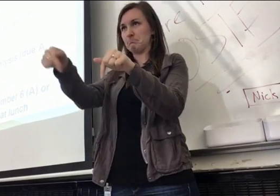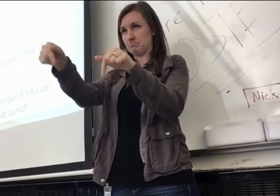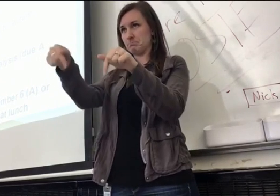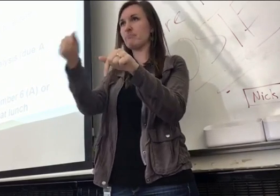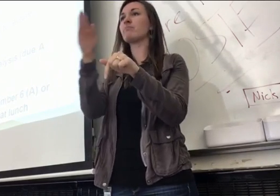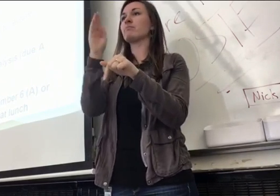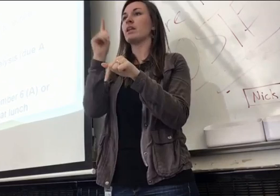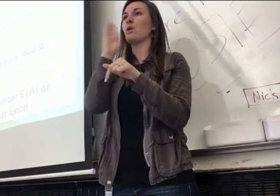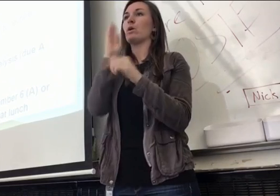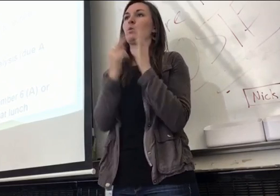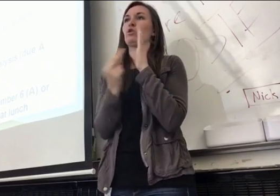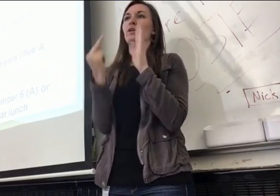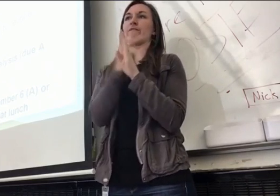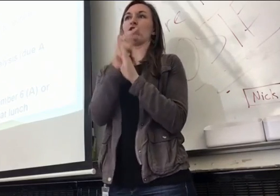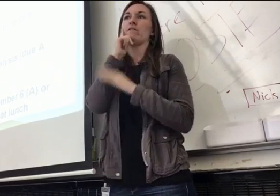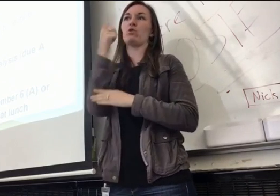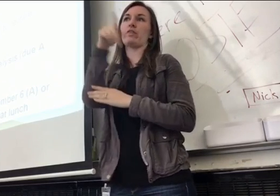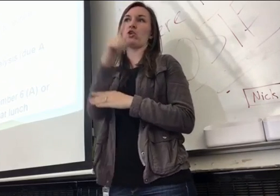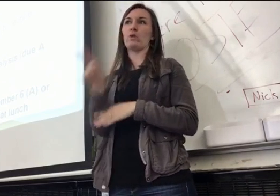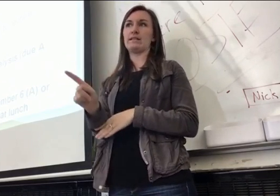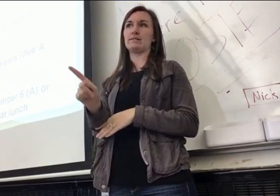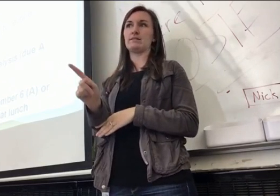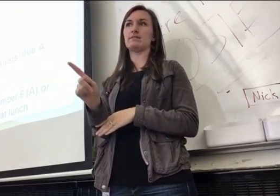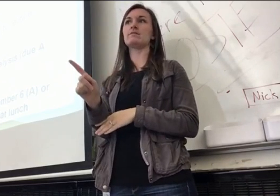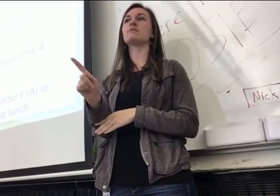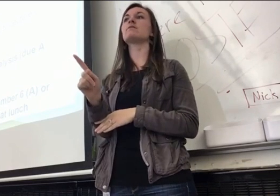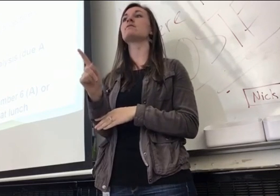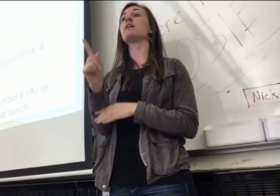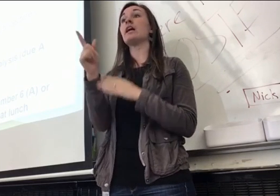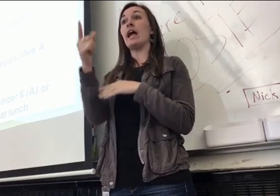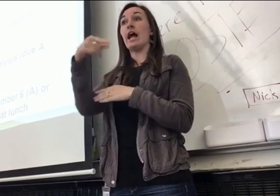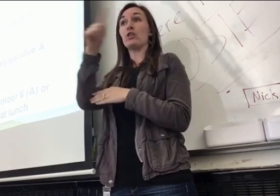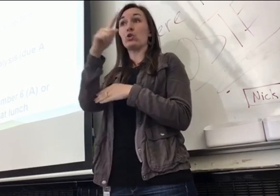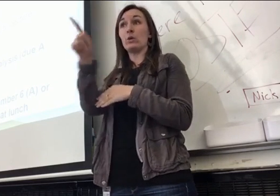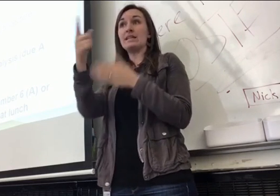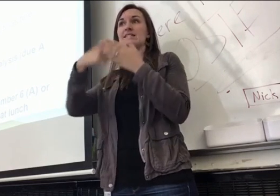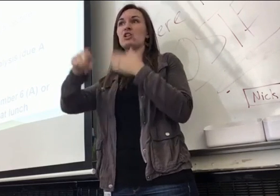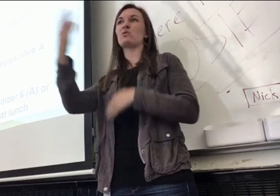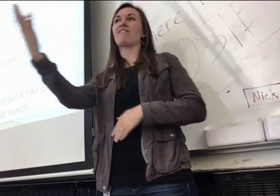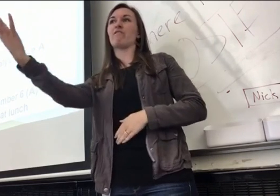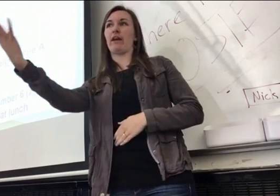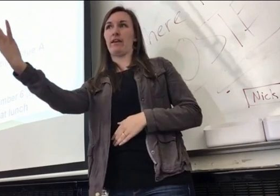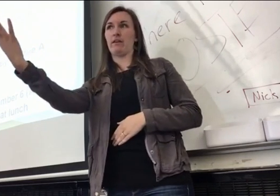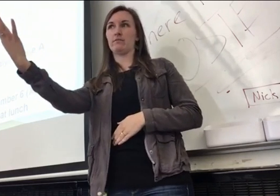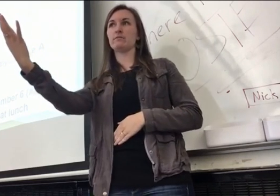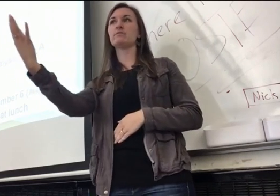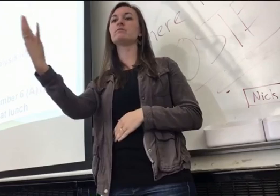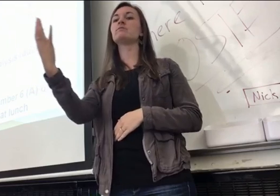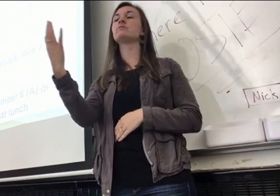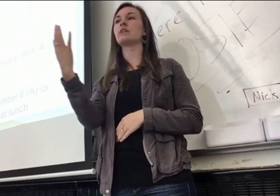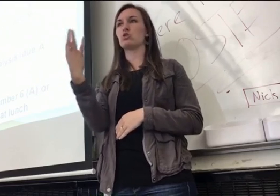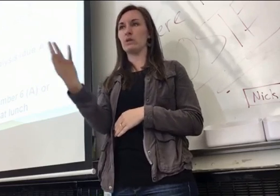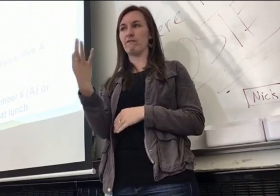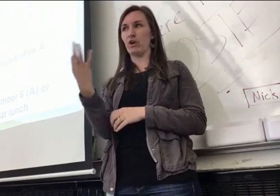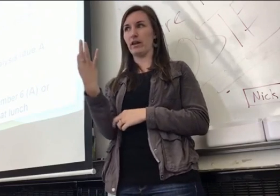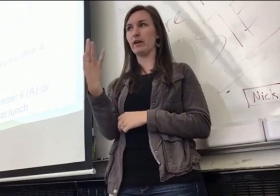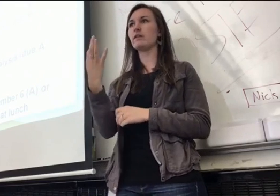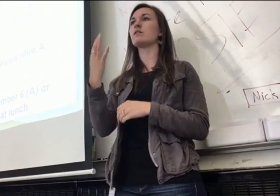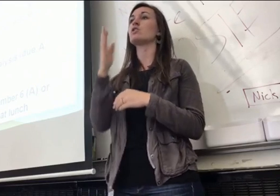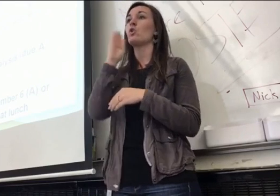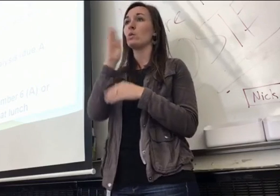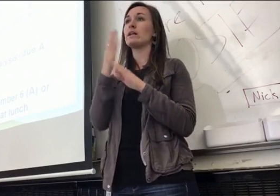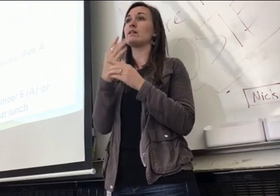to review for the quiz. Okay? And the quiz is next Friday over